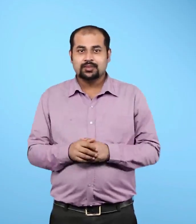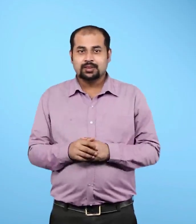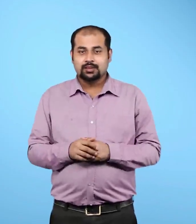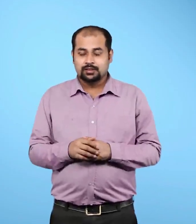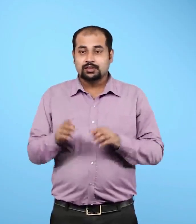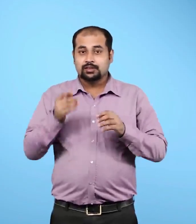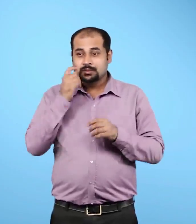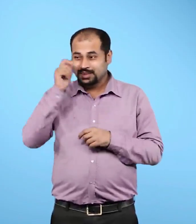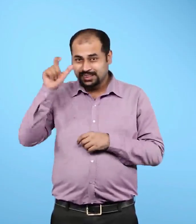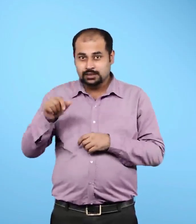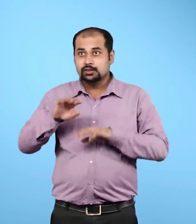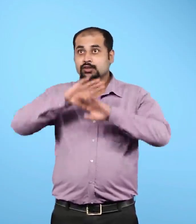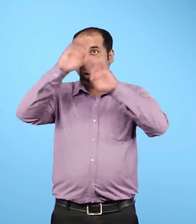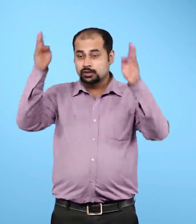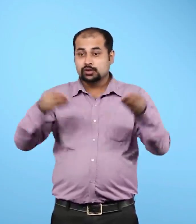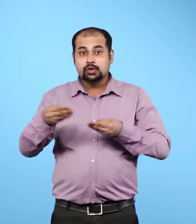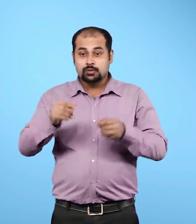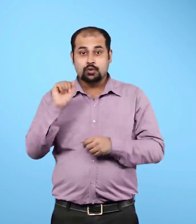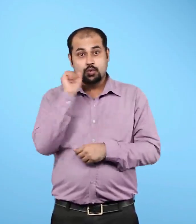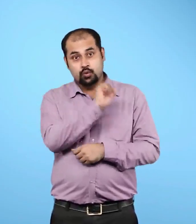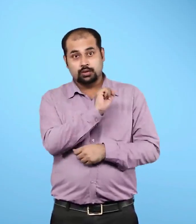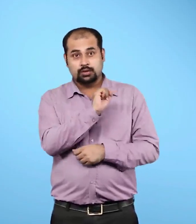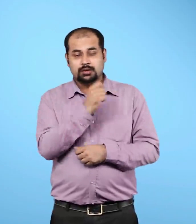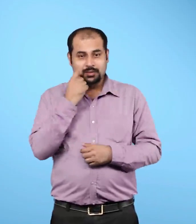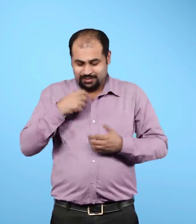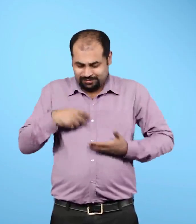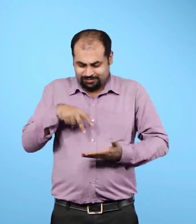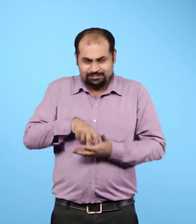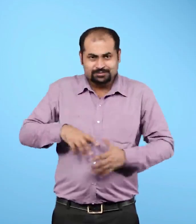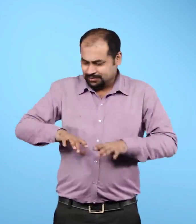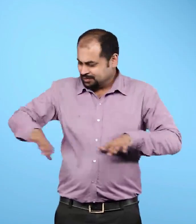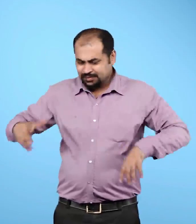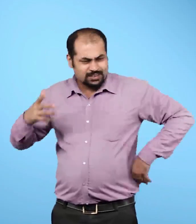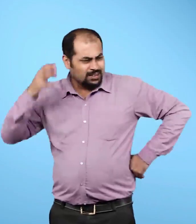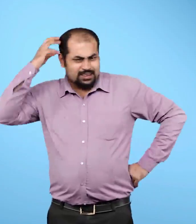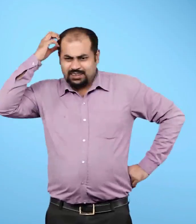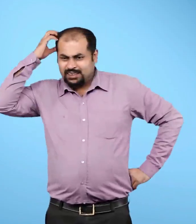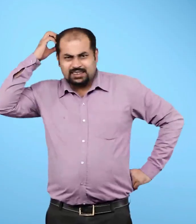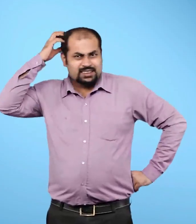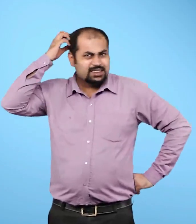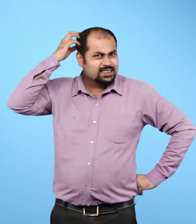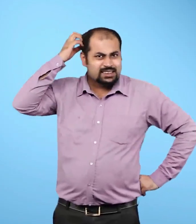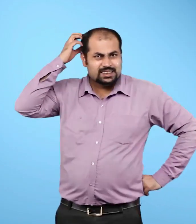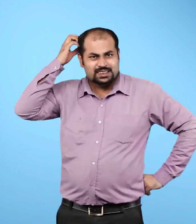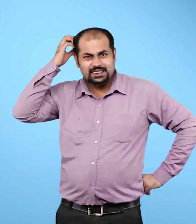his head and is standing near the counter with an open bill book.